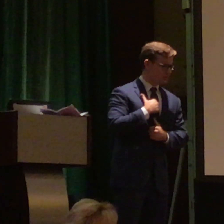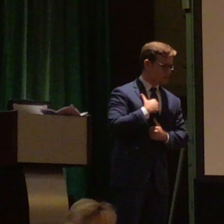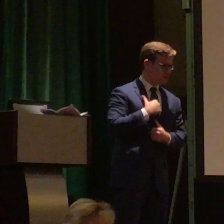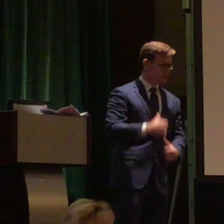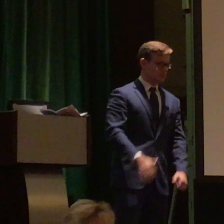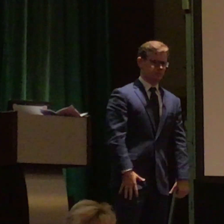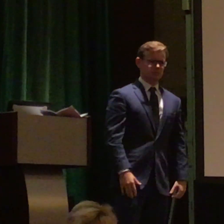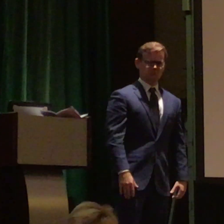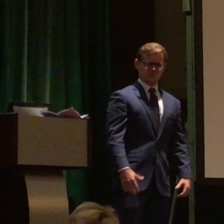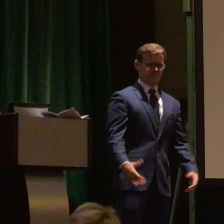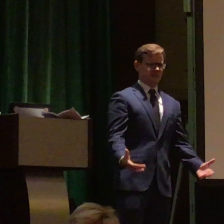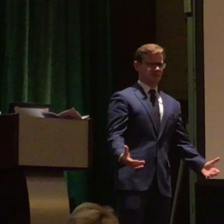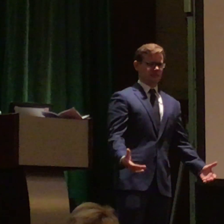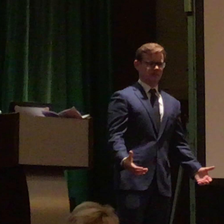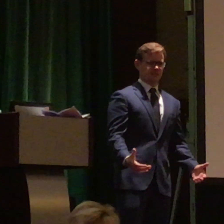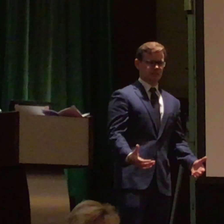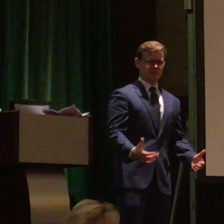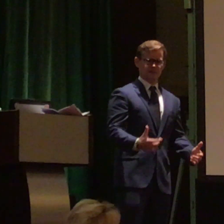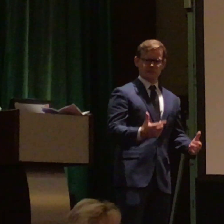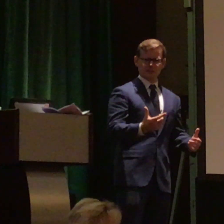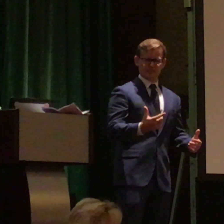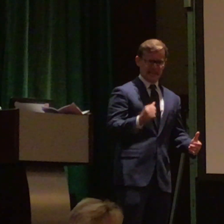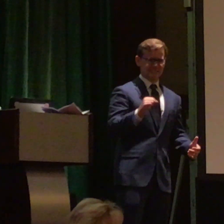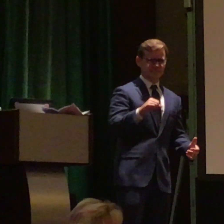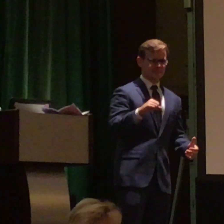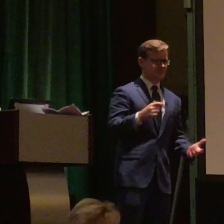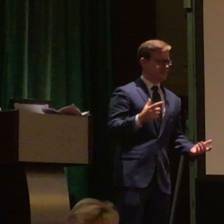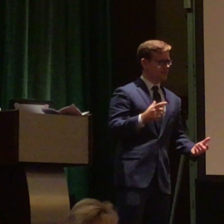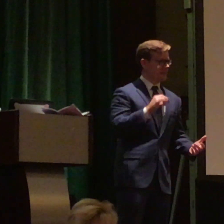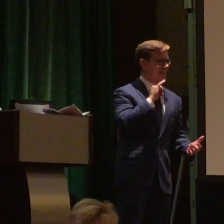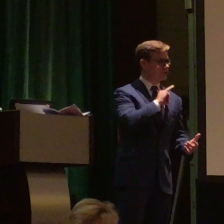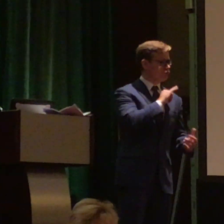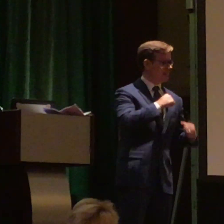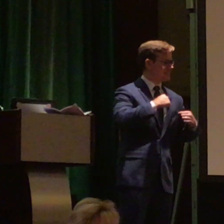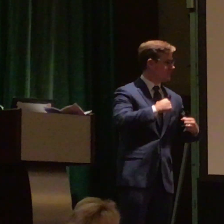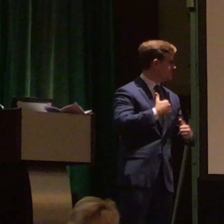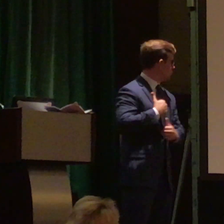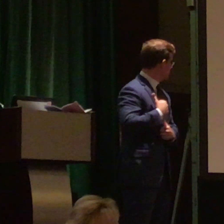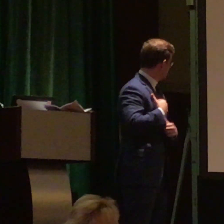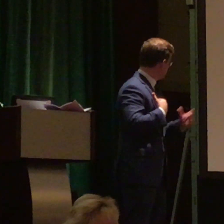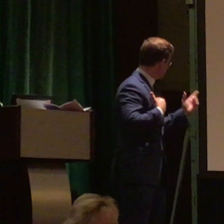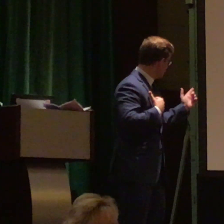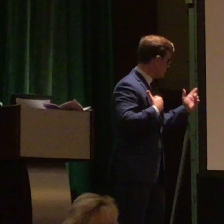different deaf Israeli soldiers.